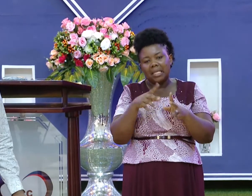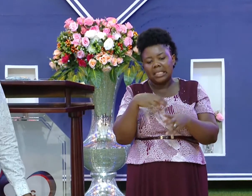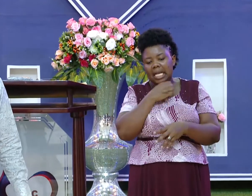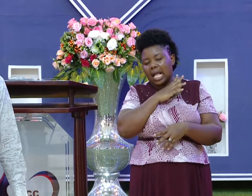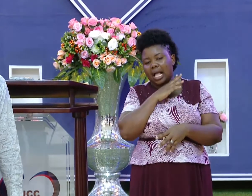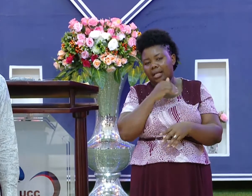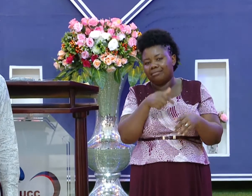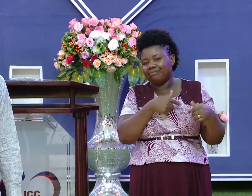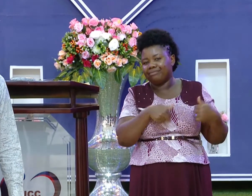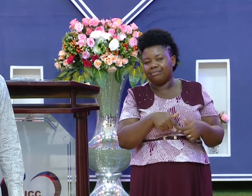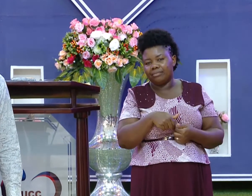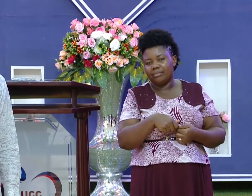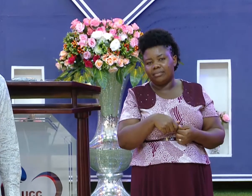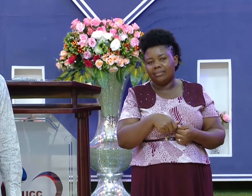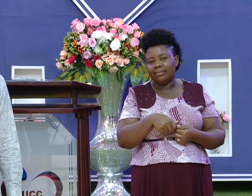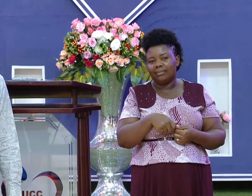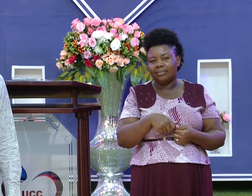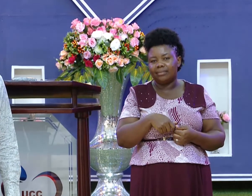ate the matoke, but as I'm saying,